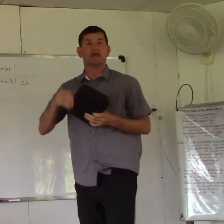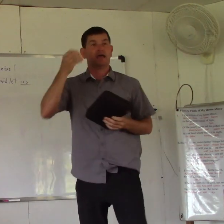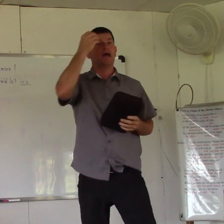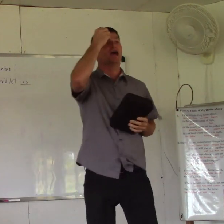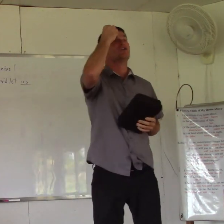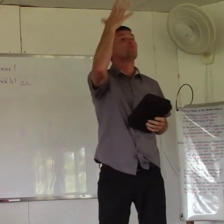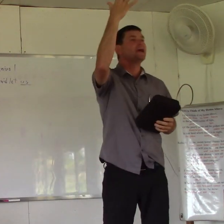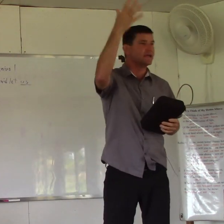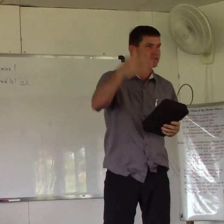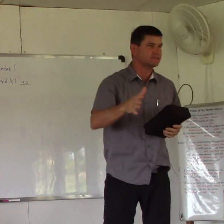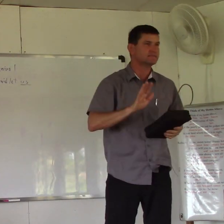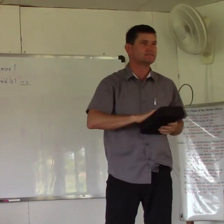And obey.